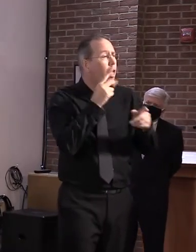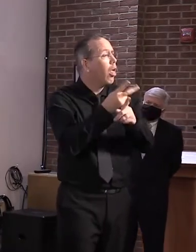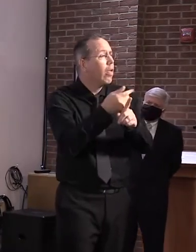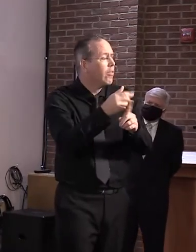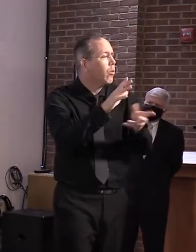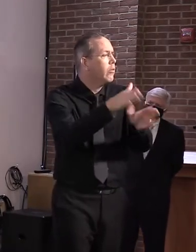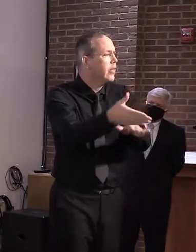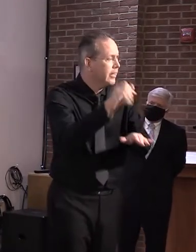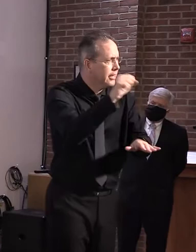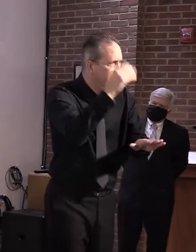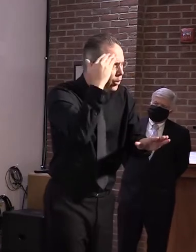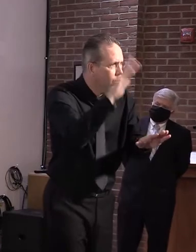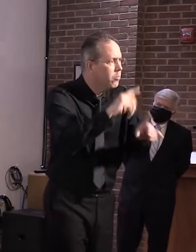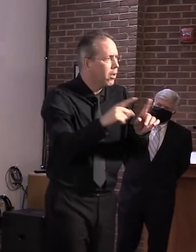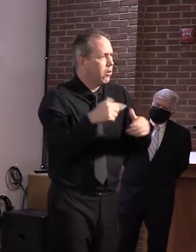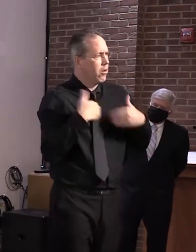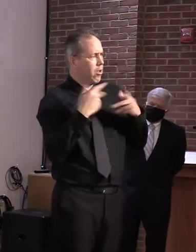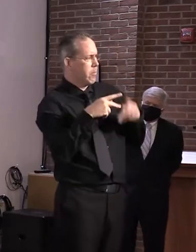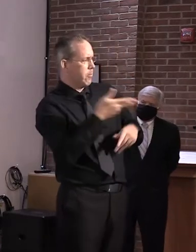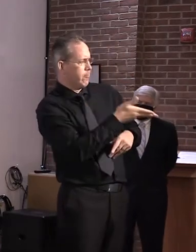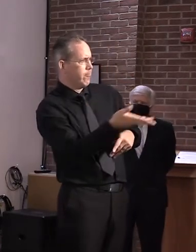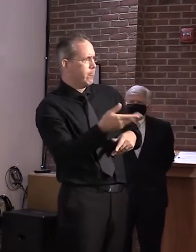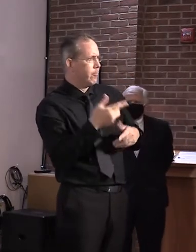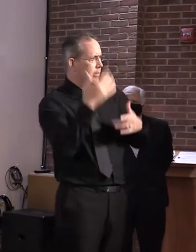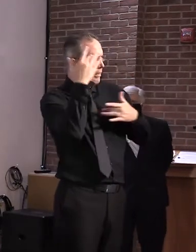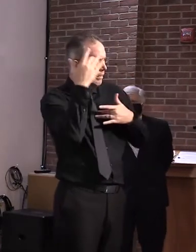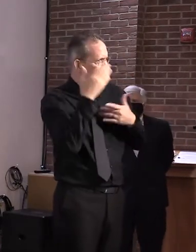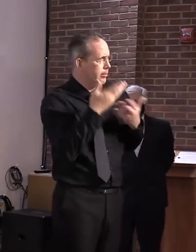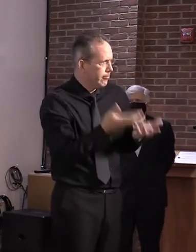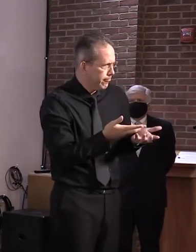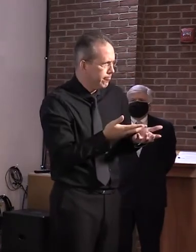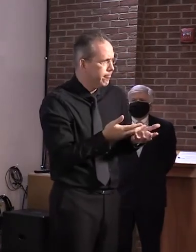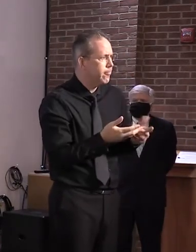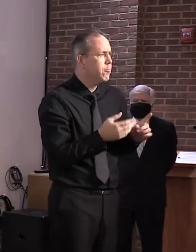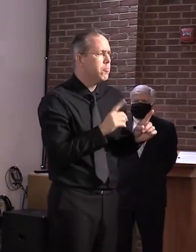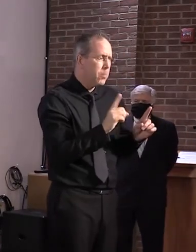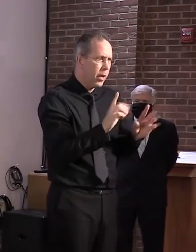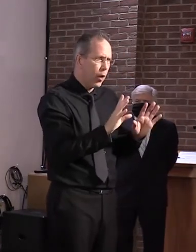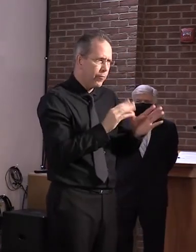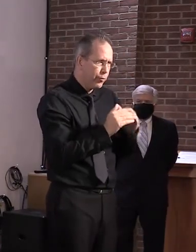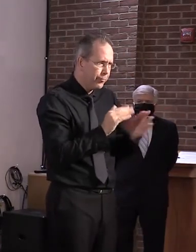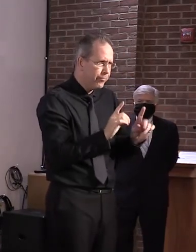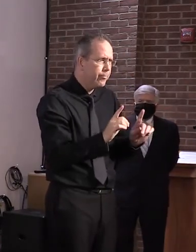them becoming part of the case fatality rate. But understandably,